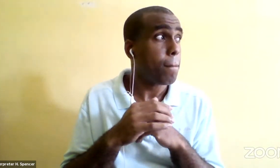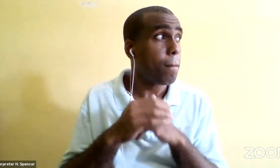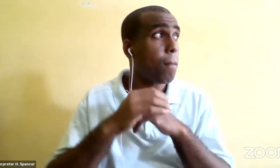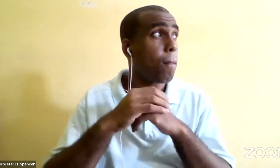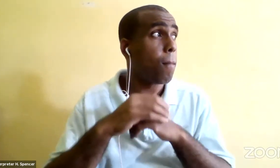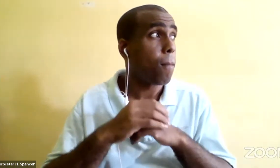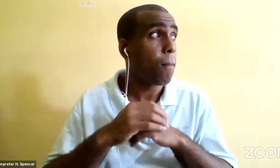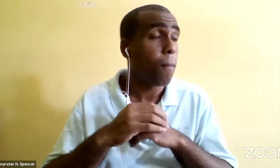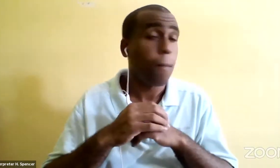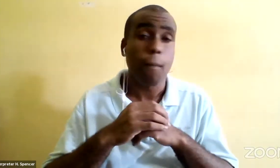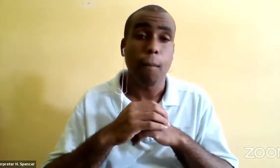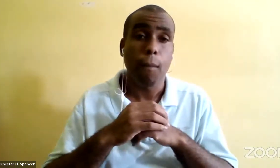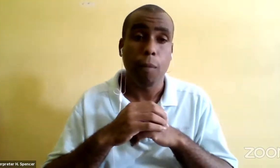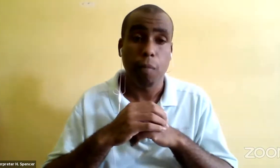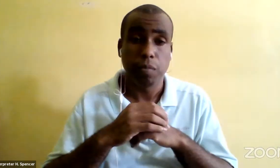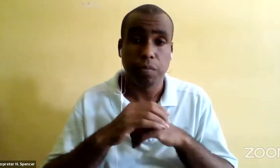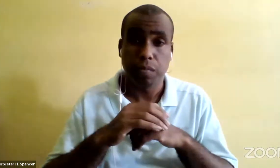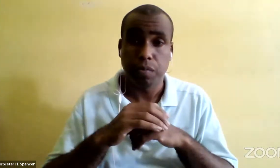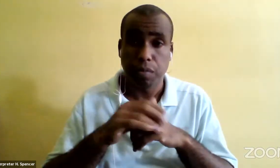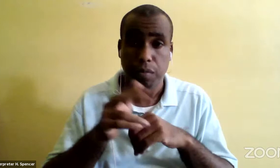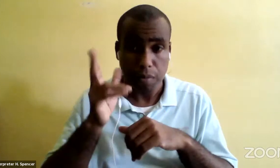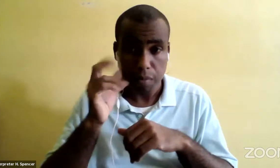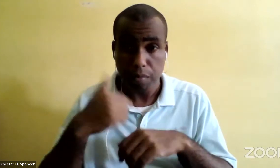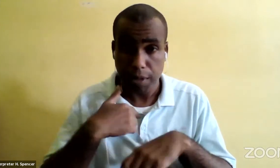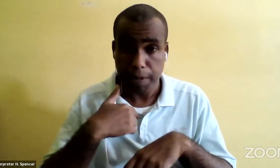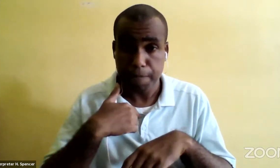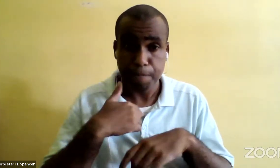Mr. Smith, how do you hear me now?